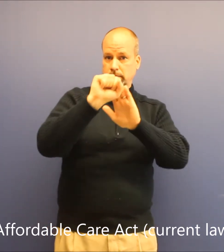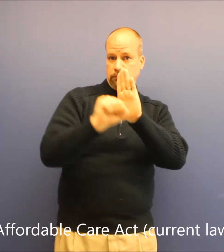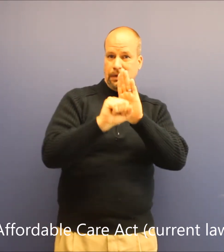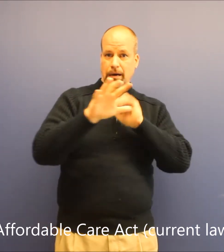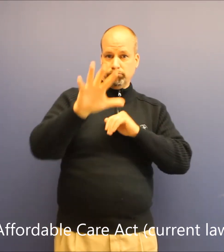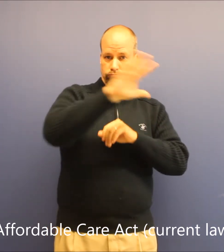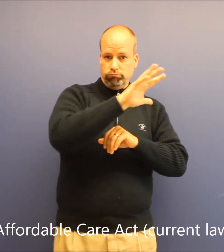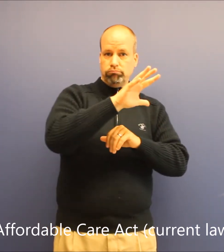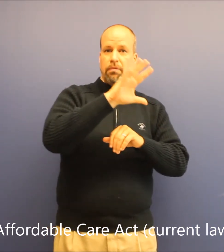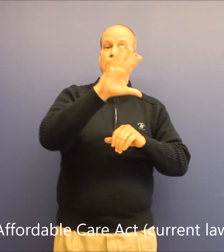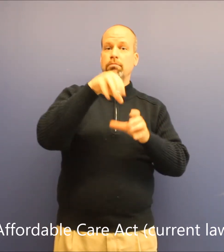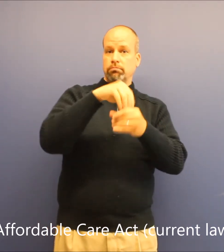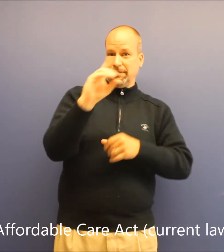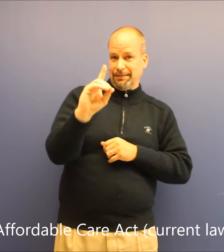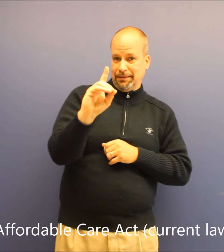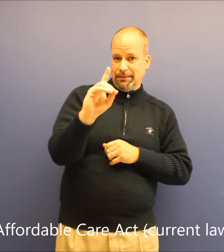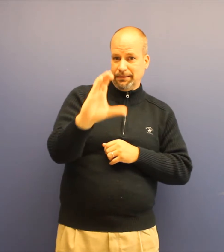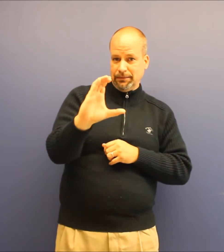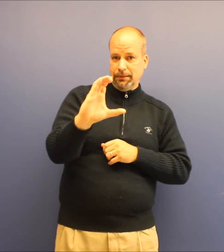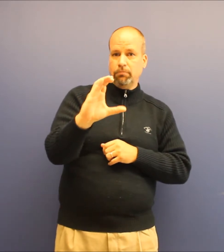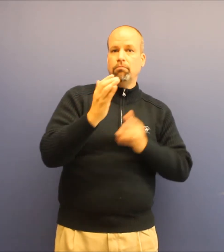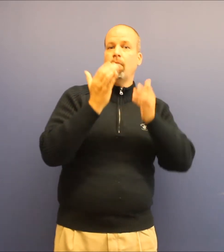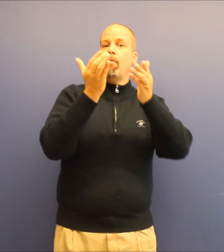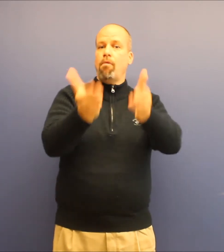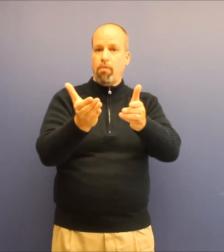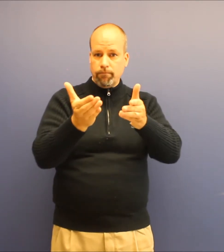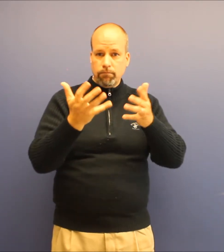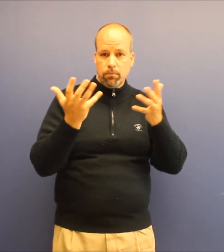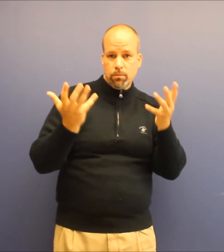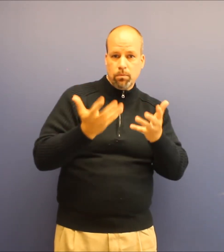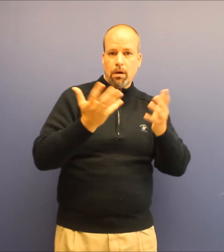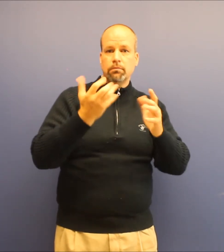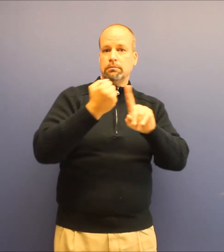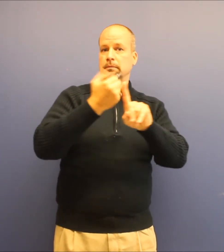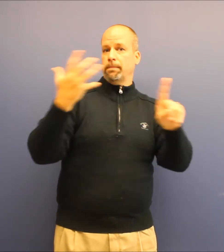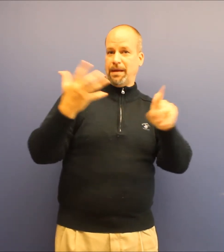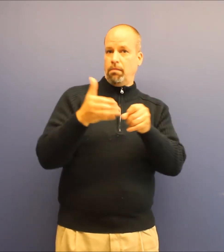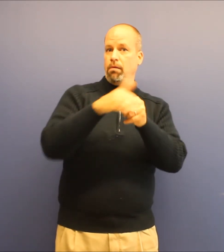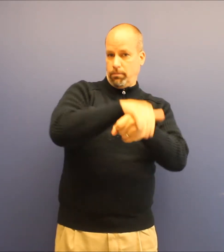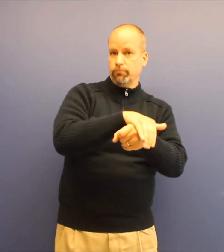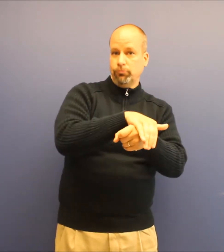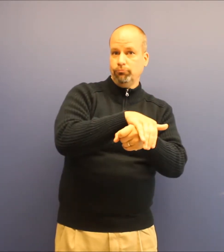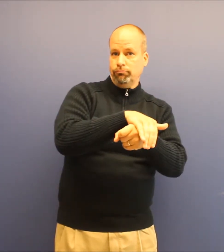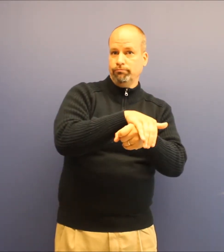31 states and the District of Columbia offer expanded Medicaid coverage.